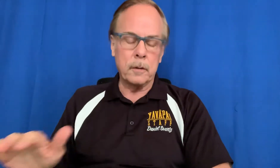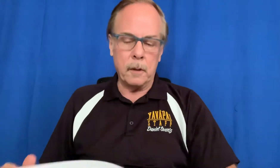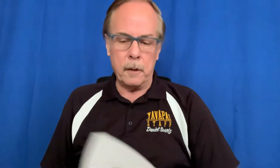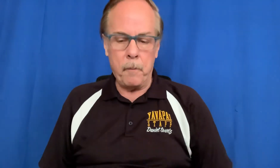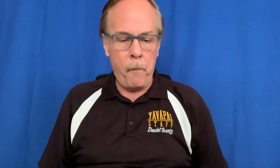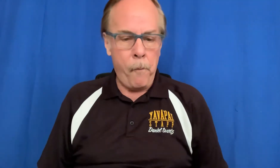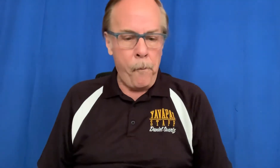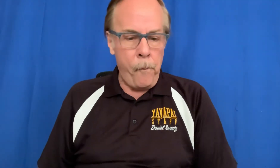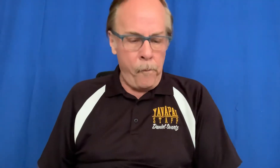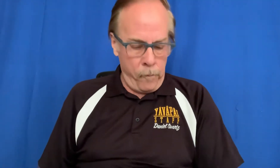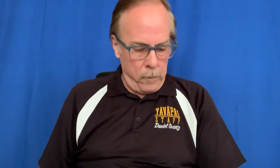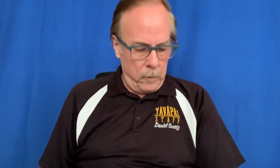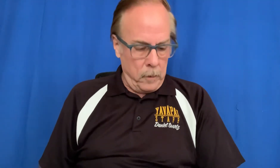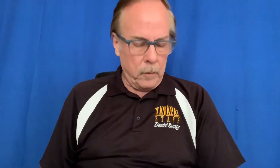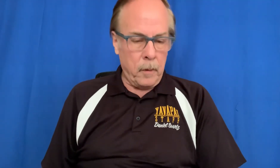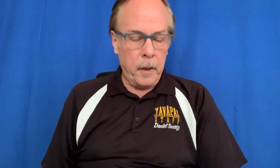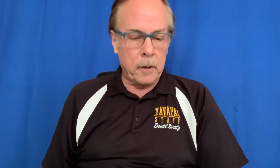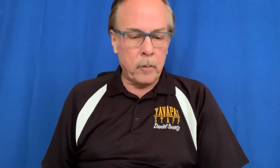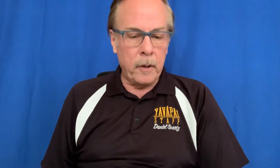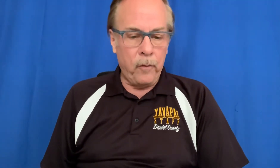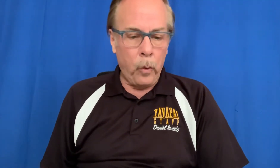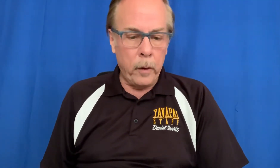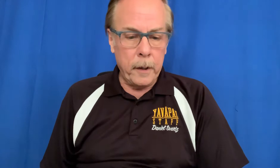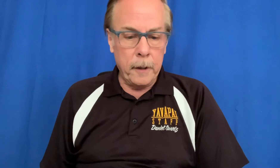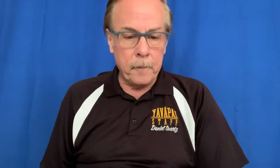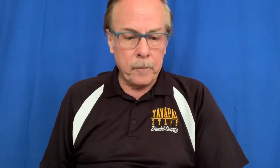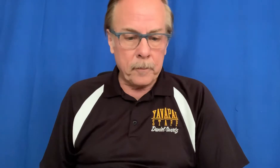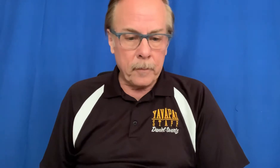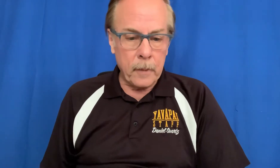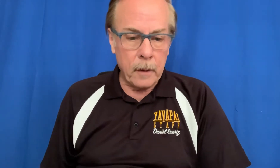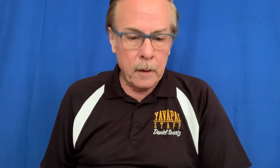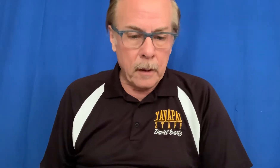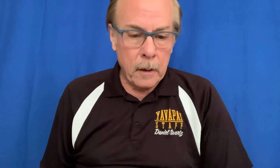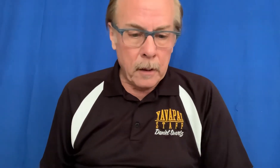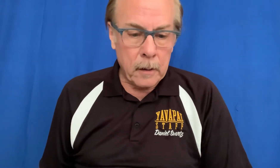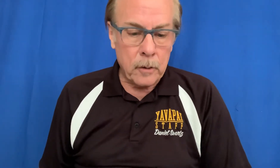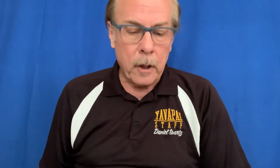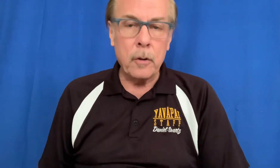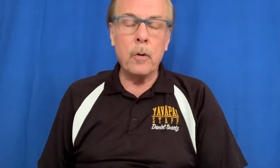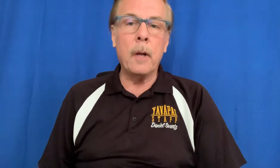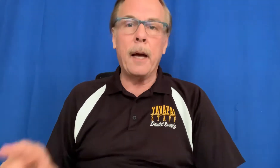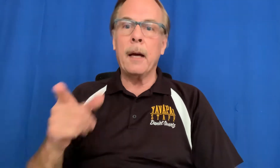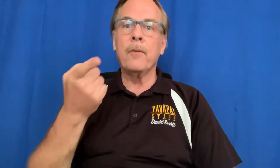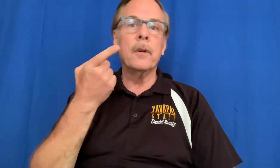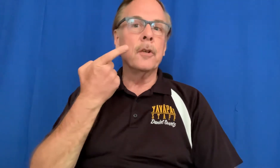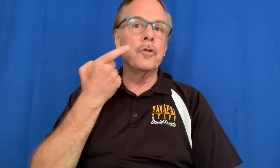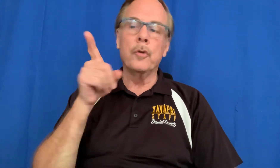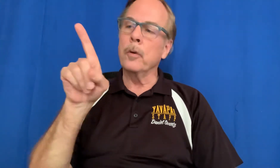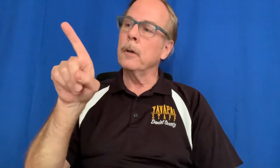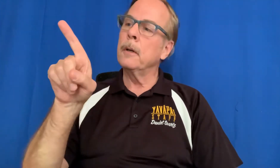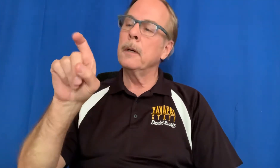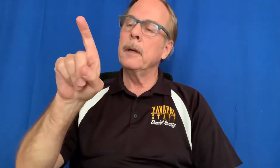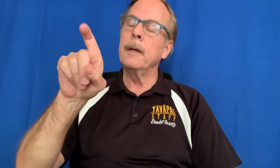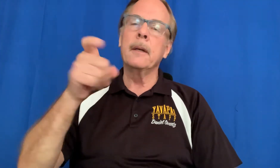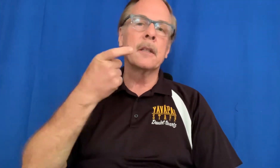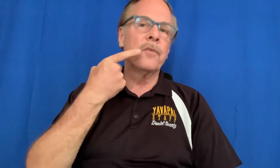sign. On to page 340. To chuckle, laugh is your index